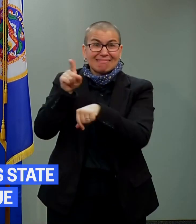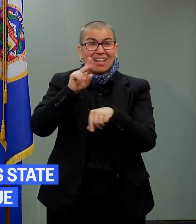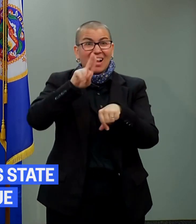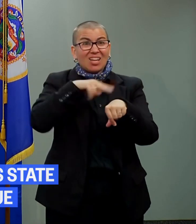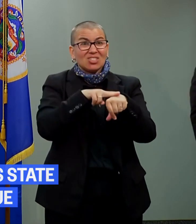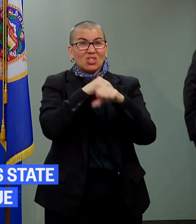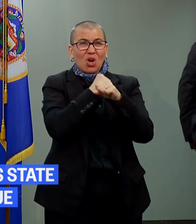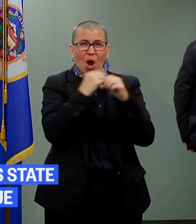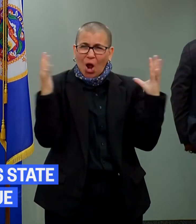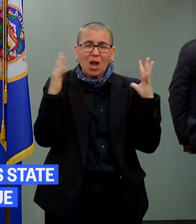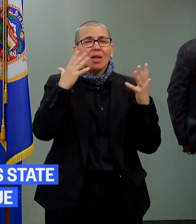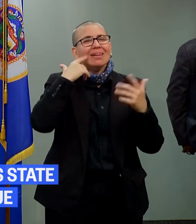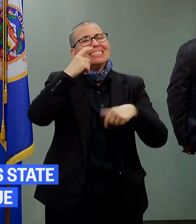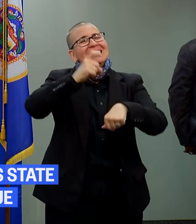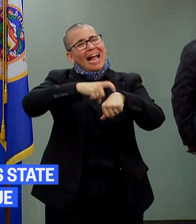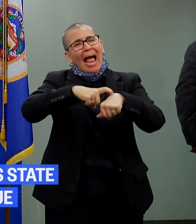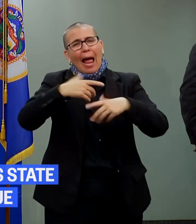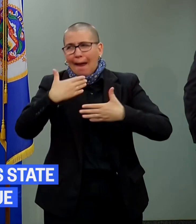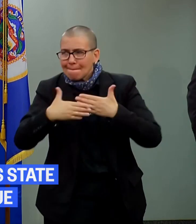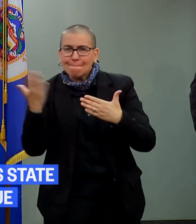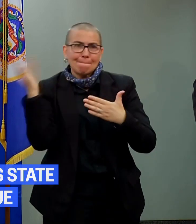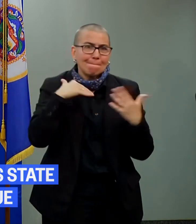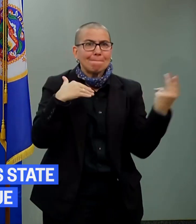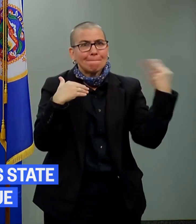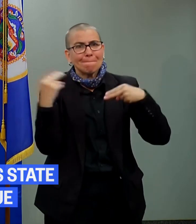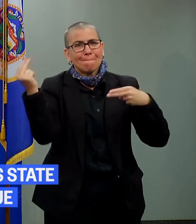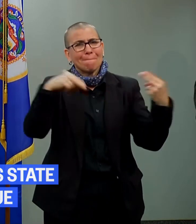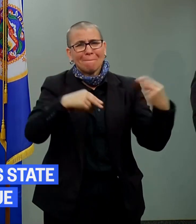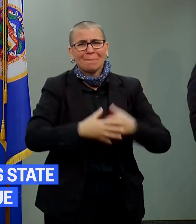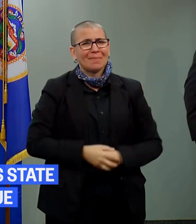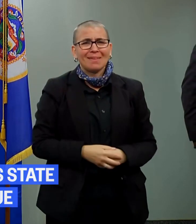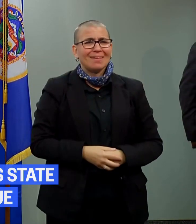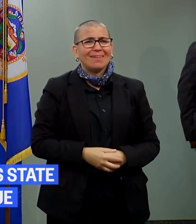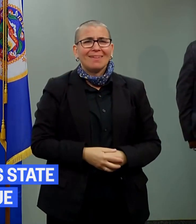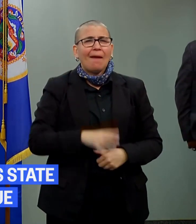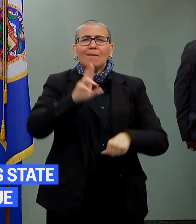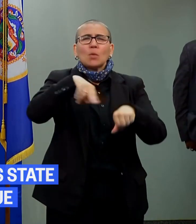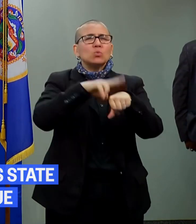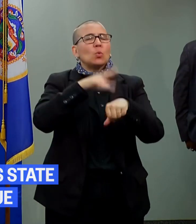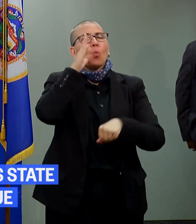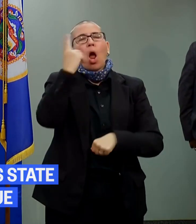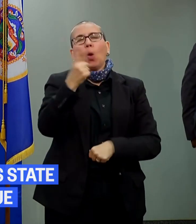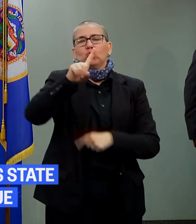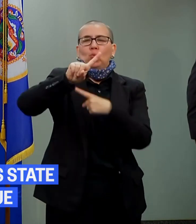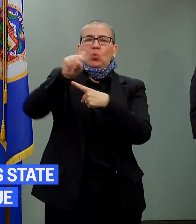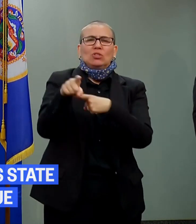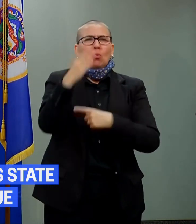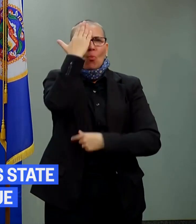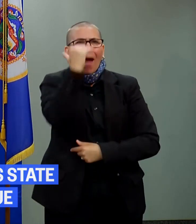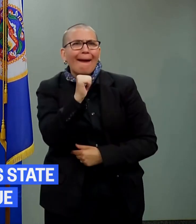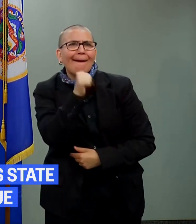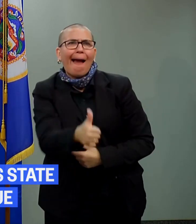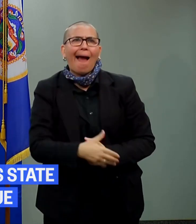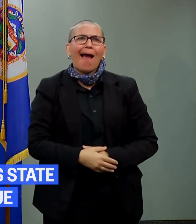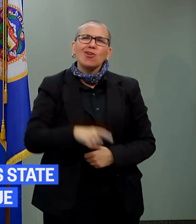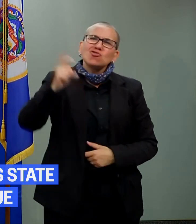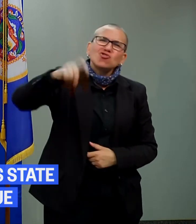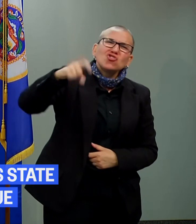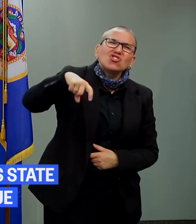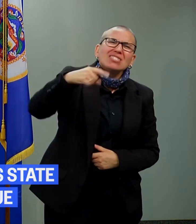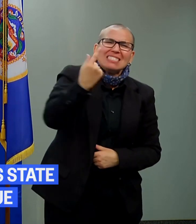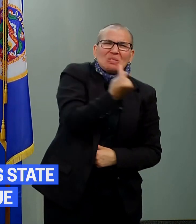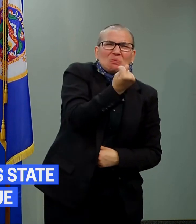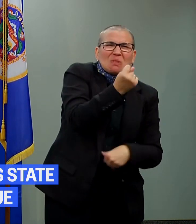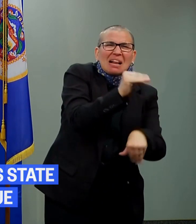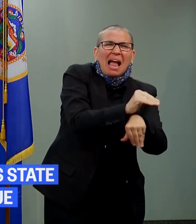One of their critiques is why didn't we do this Wednesday? Or why didn't we do it Tuesday? There's logistics of adding the type of